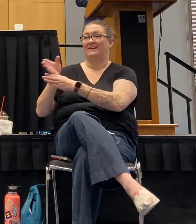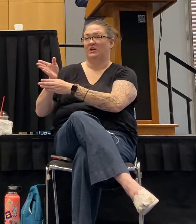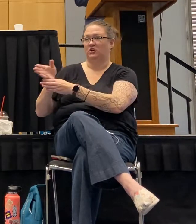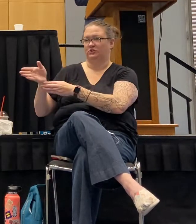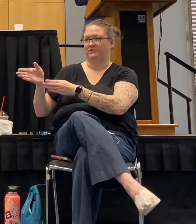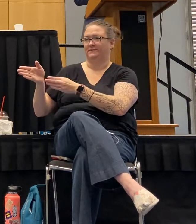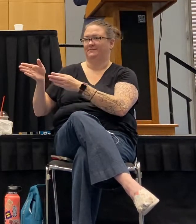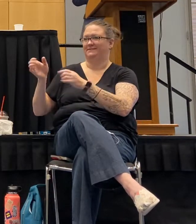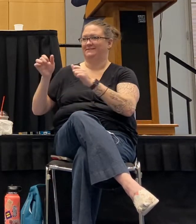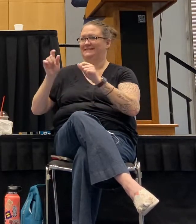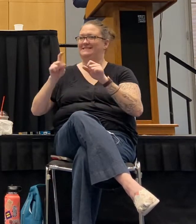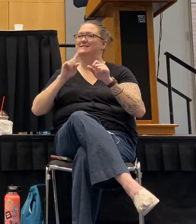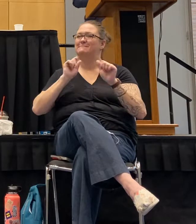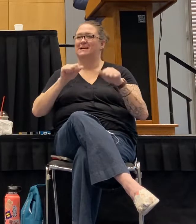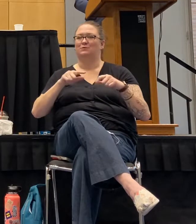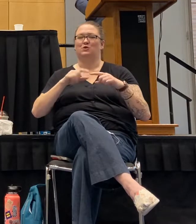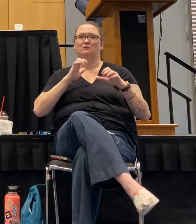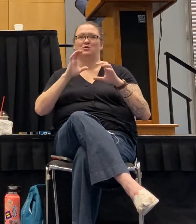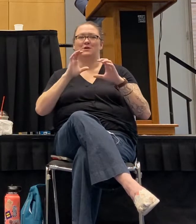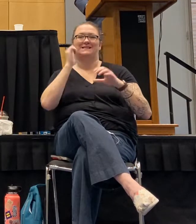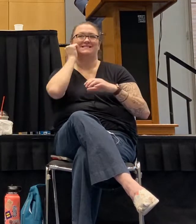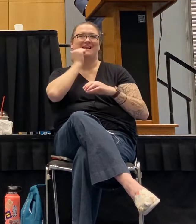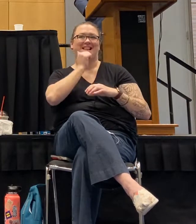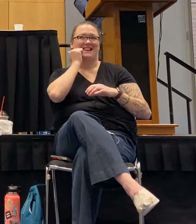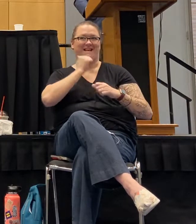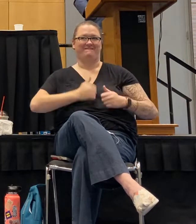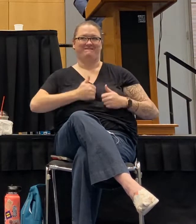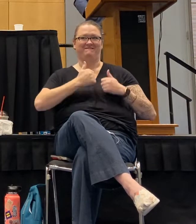to communicate in daily life while they're here.